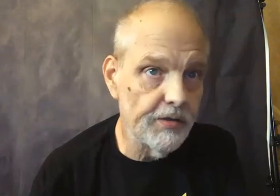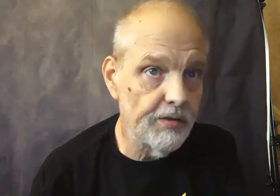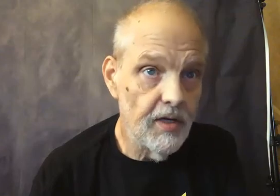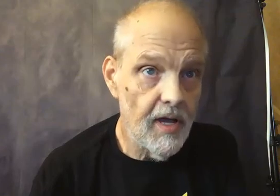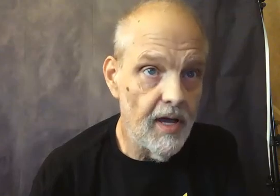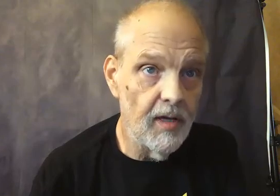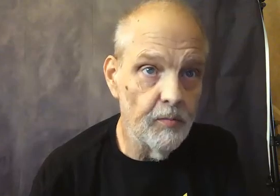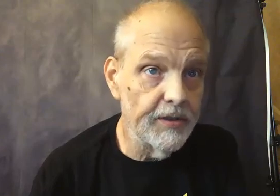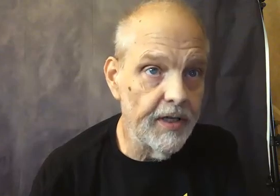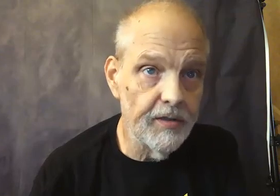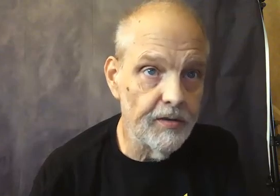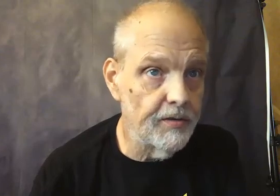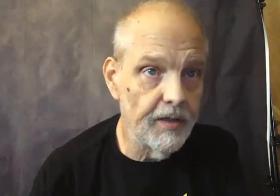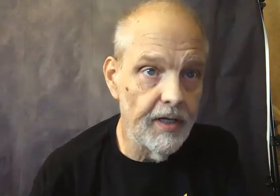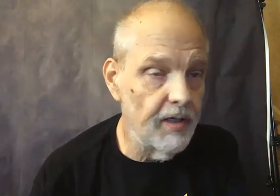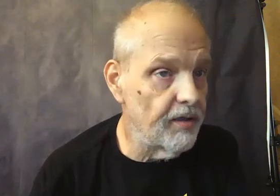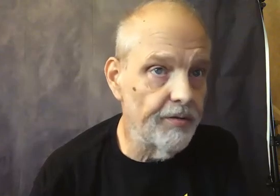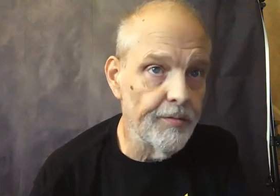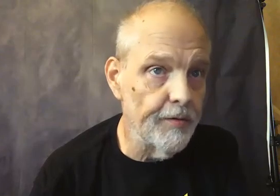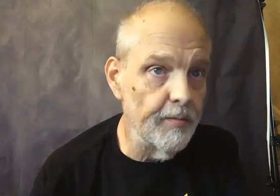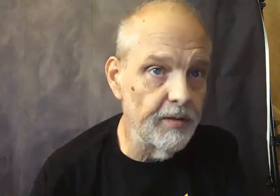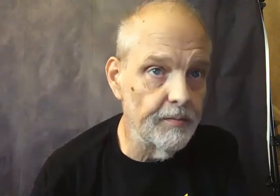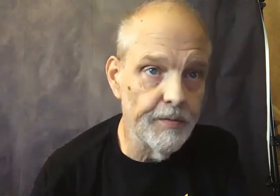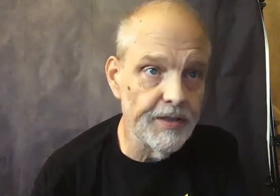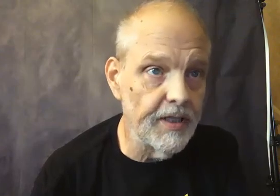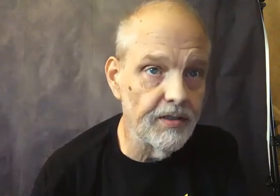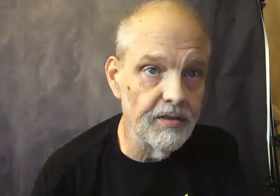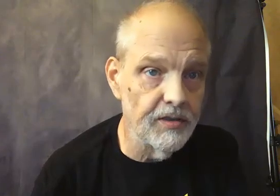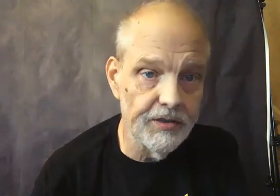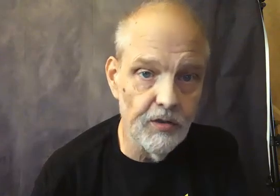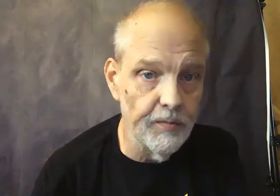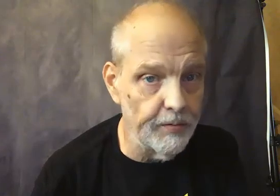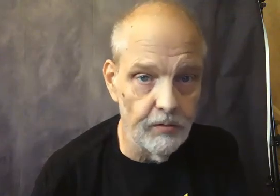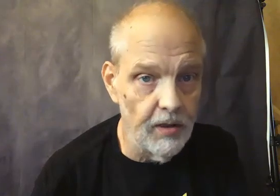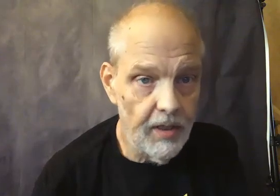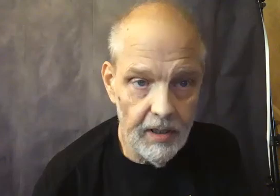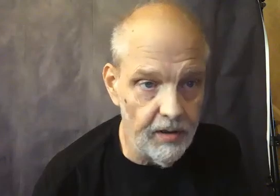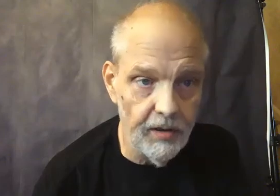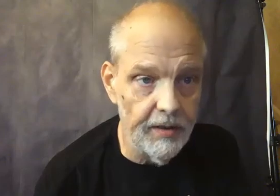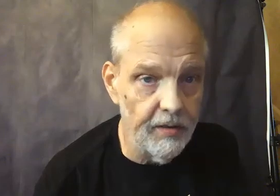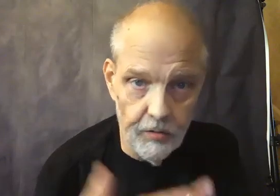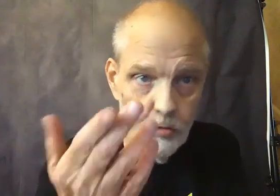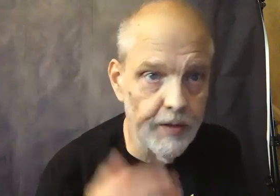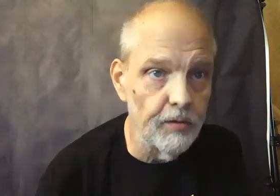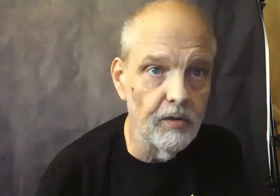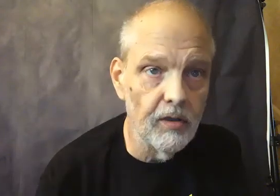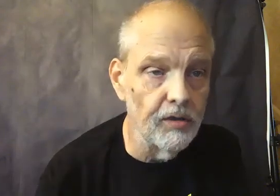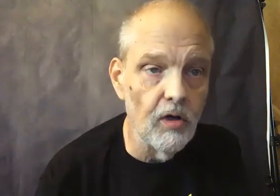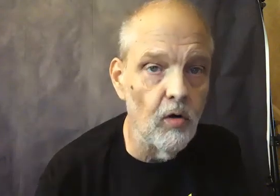notes and put together a 3-minute presentation just so people in your group here could know